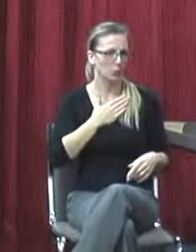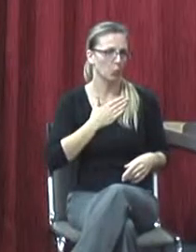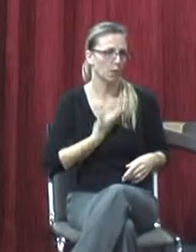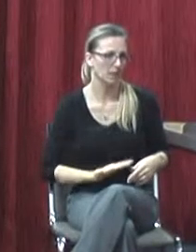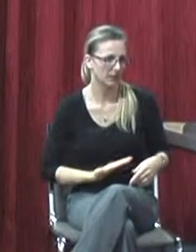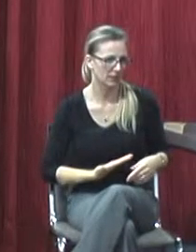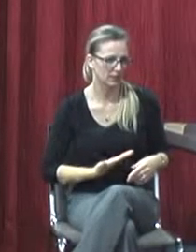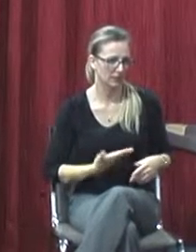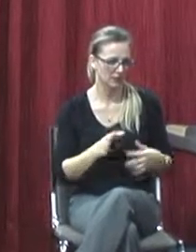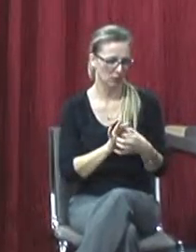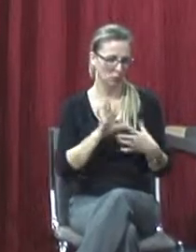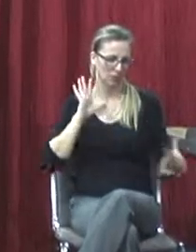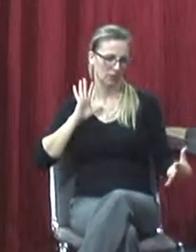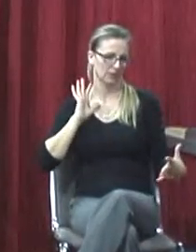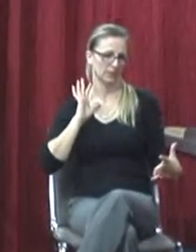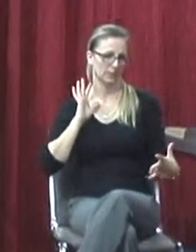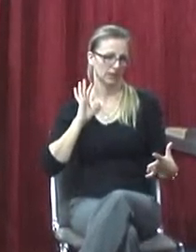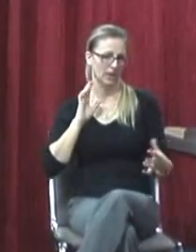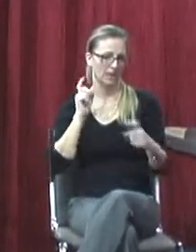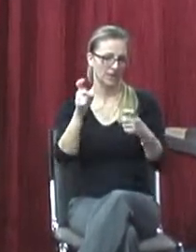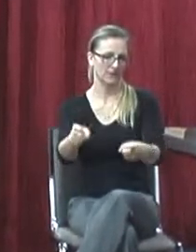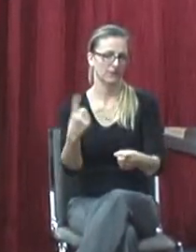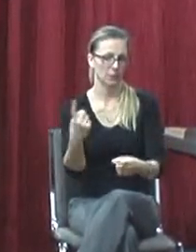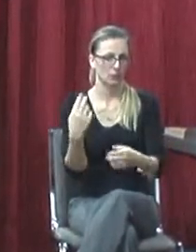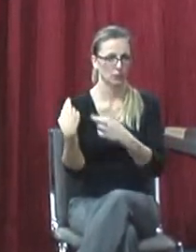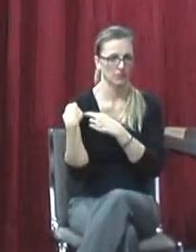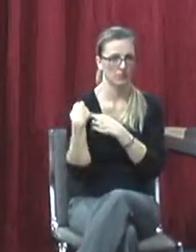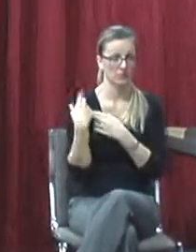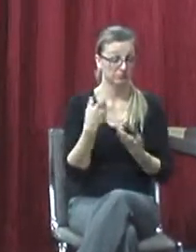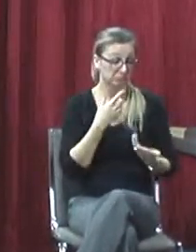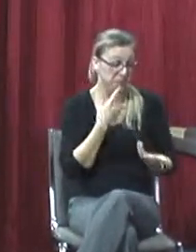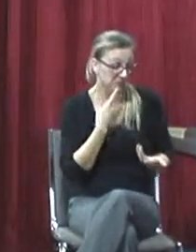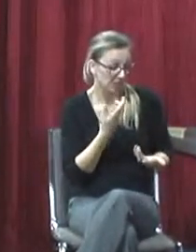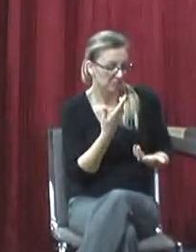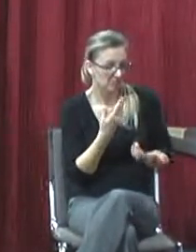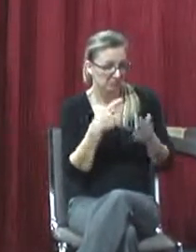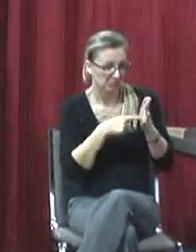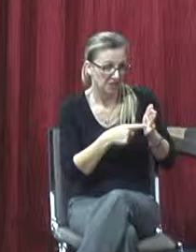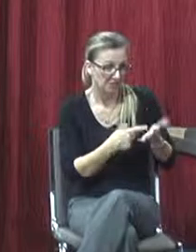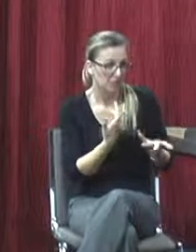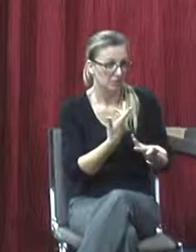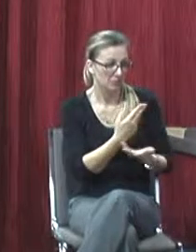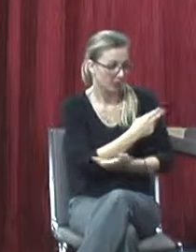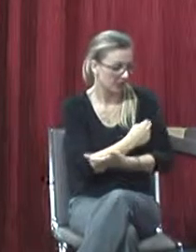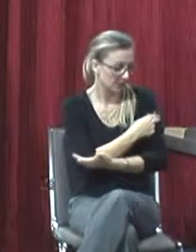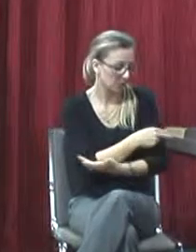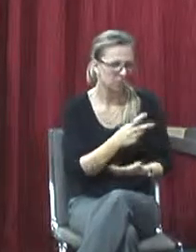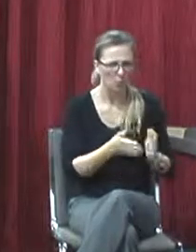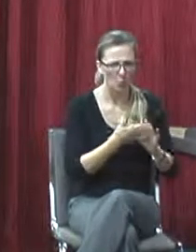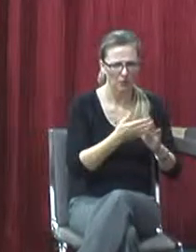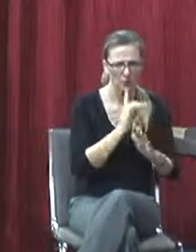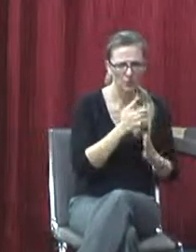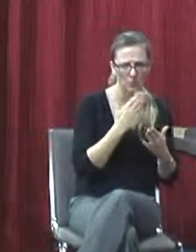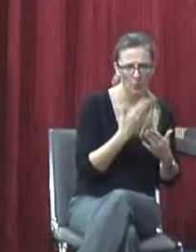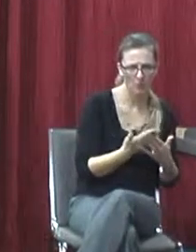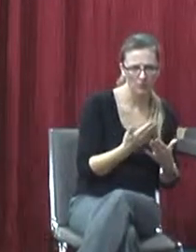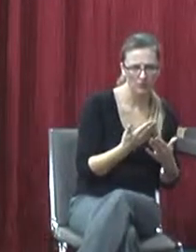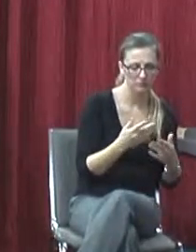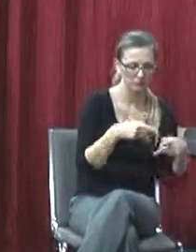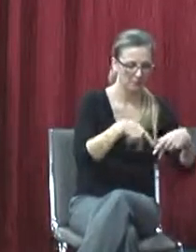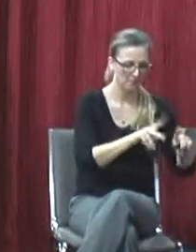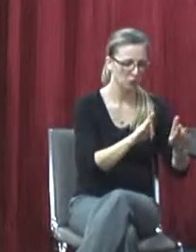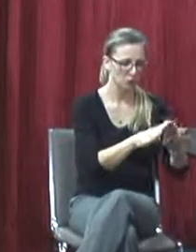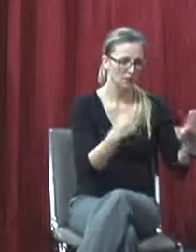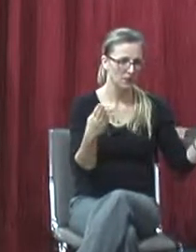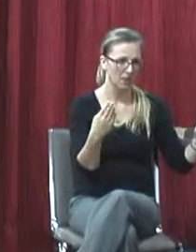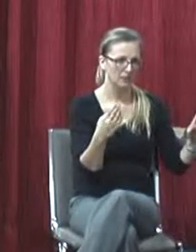your affairs? Let's say you ran a hospital, and an opportunity, you ran it really well, and an opportunity opened up